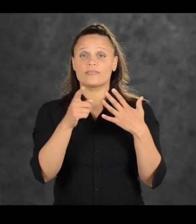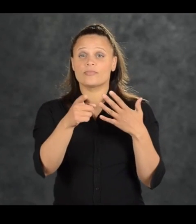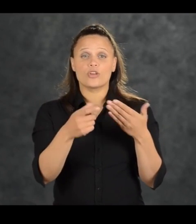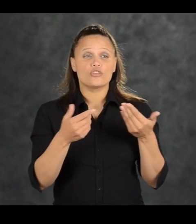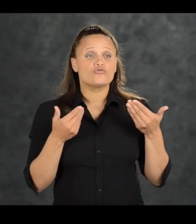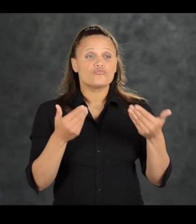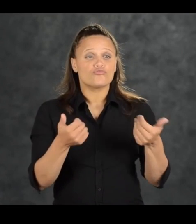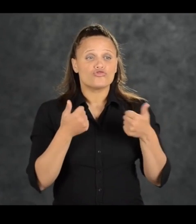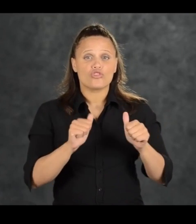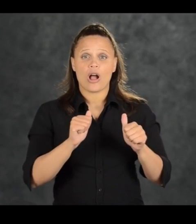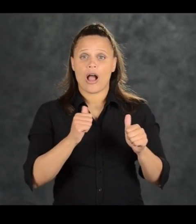So my fourth suggestion,